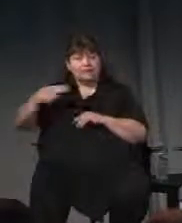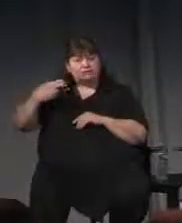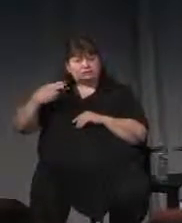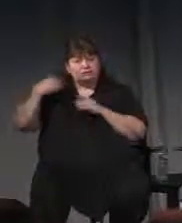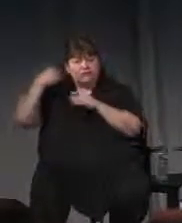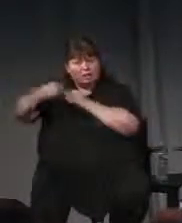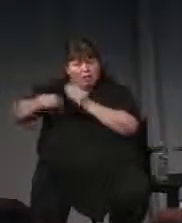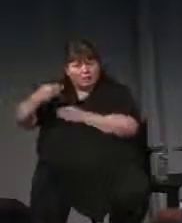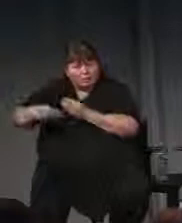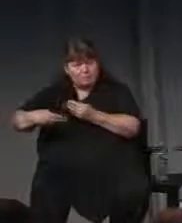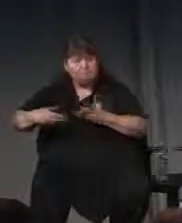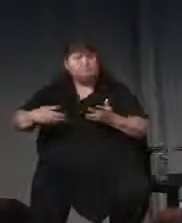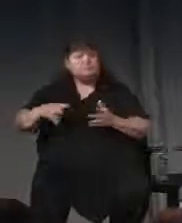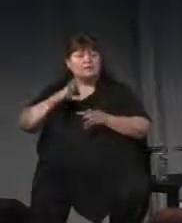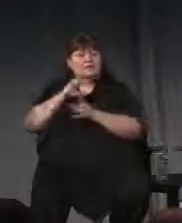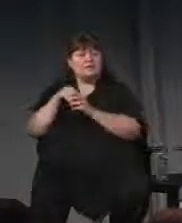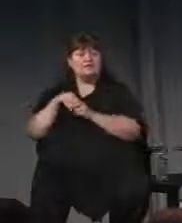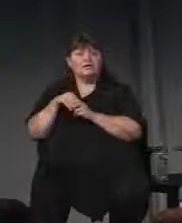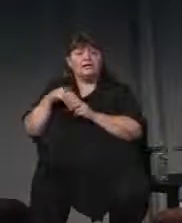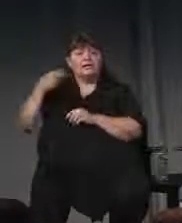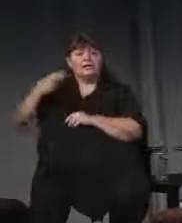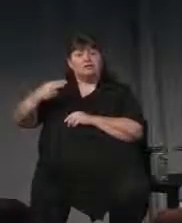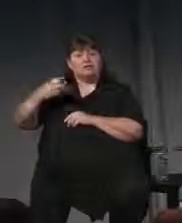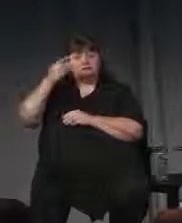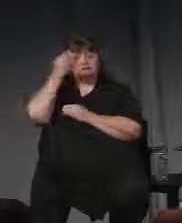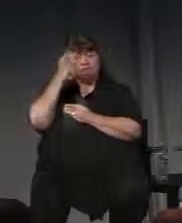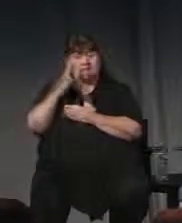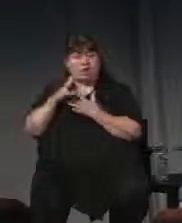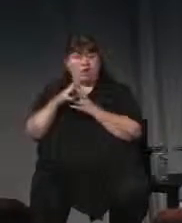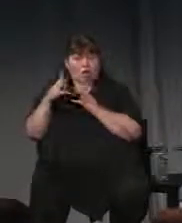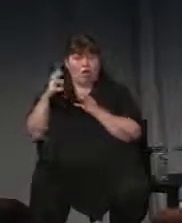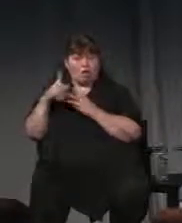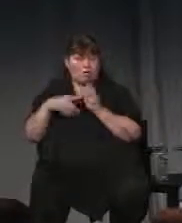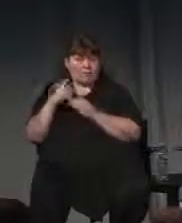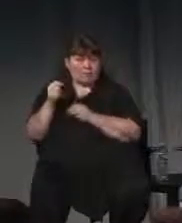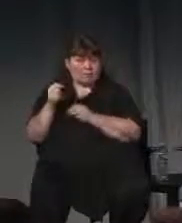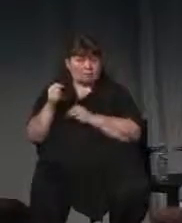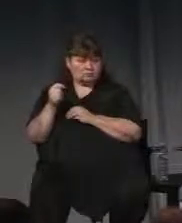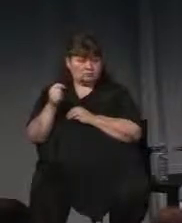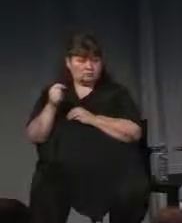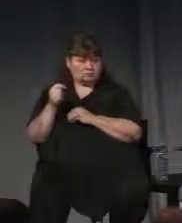written. Histories tell us a lot about